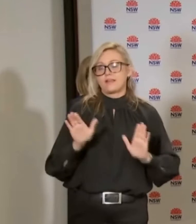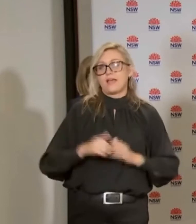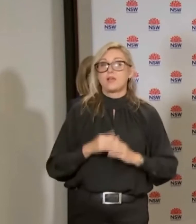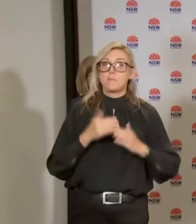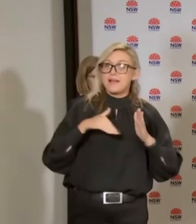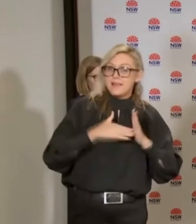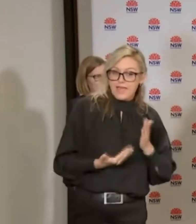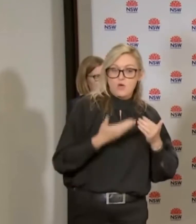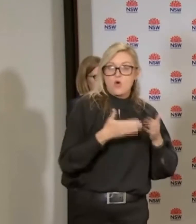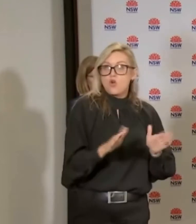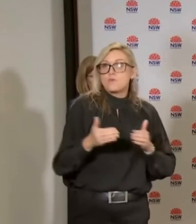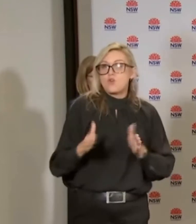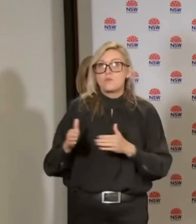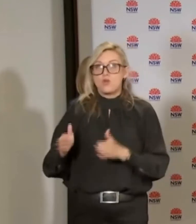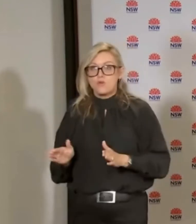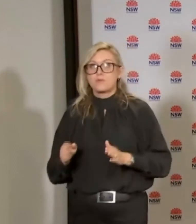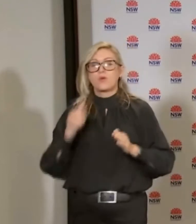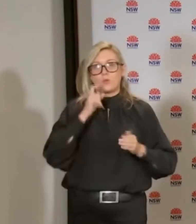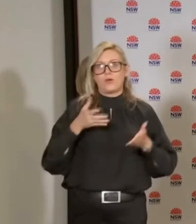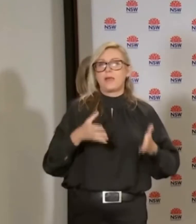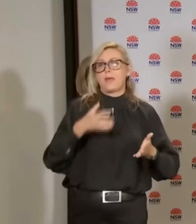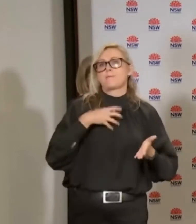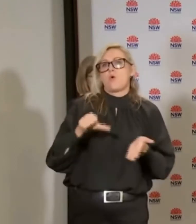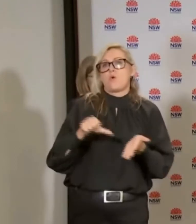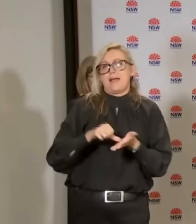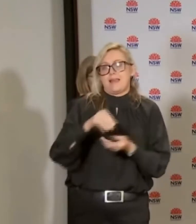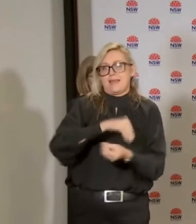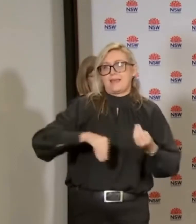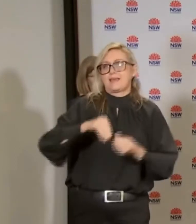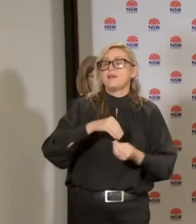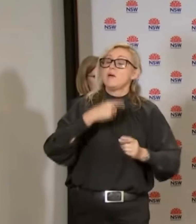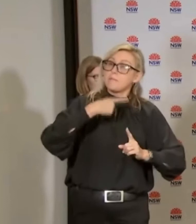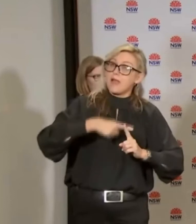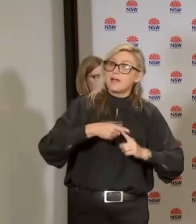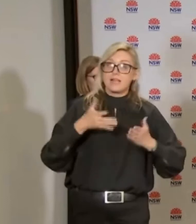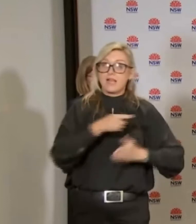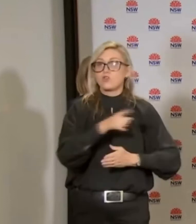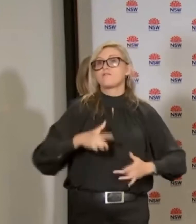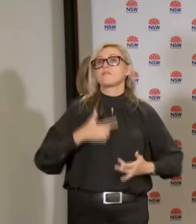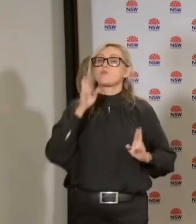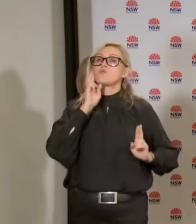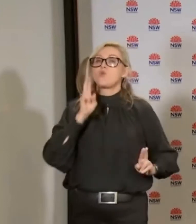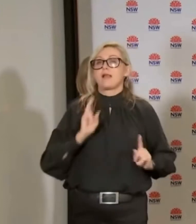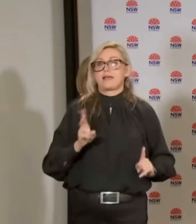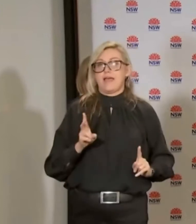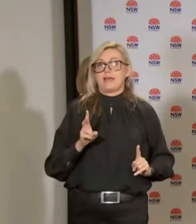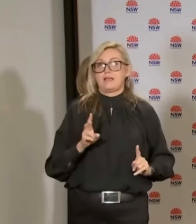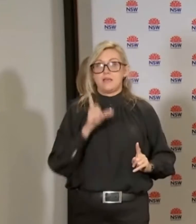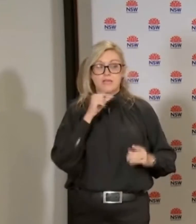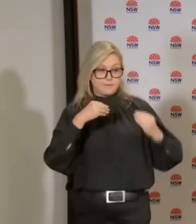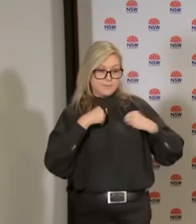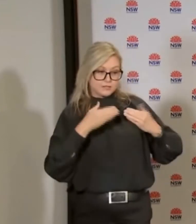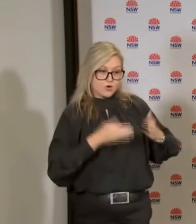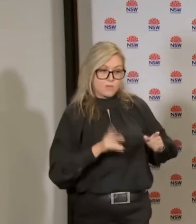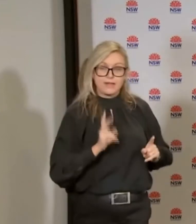economy to the tune of a couple of $100 million a month, but particularly get society back to normal. That increases business confidence, that increases